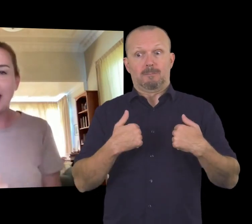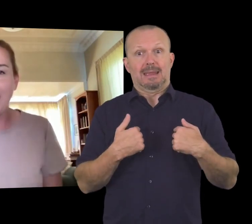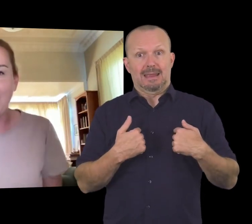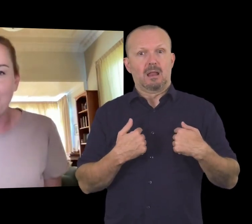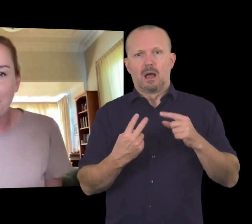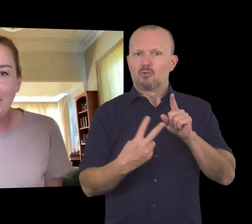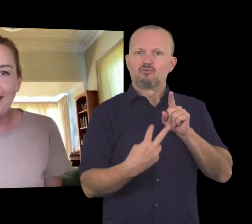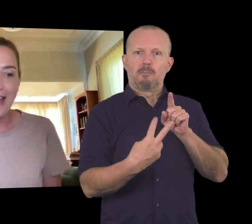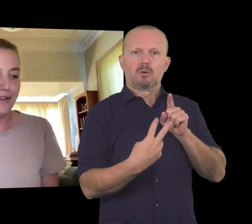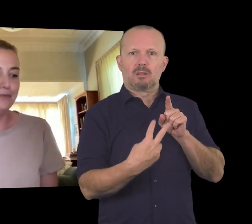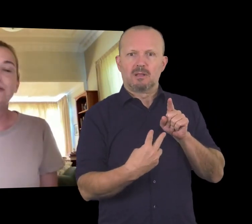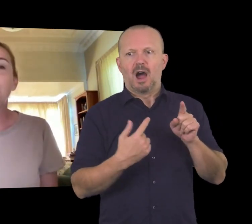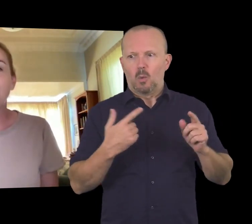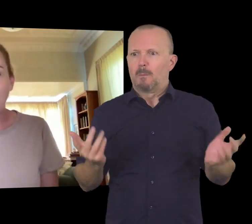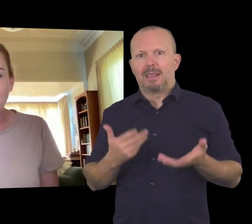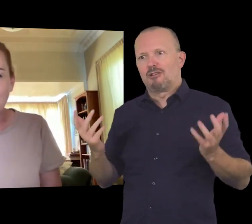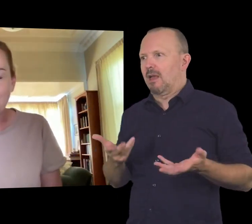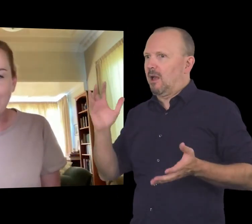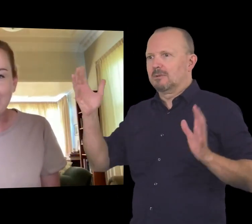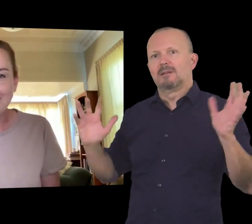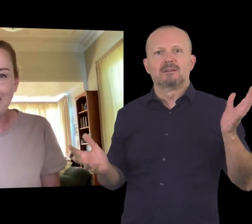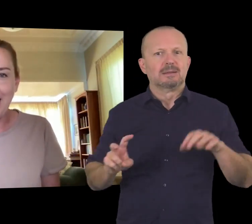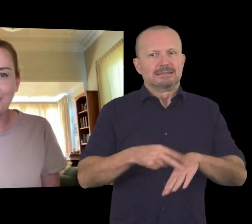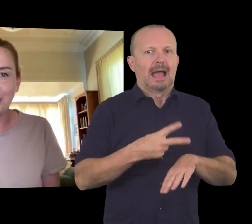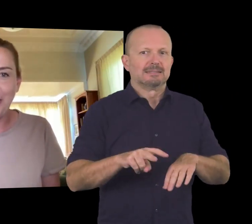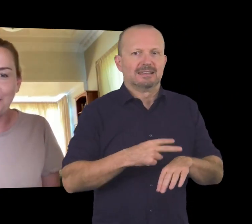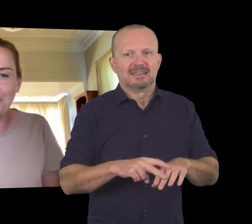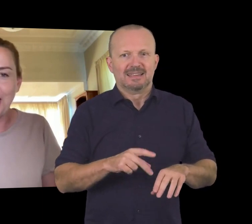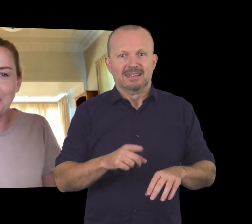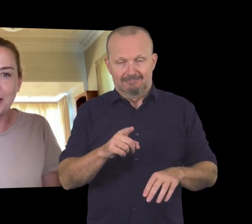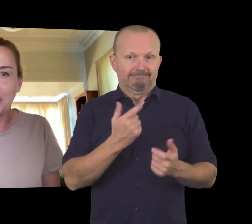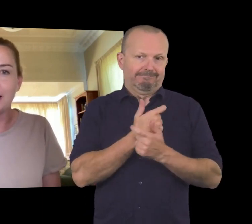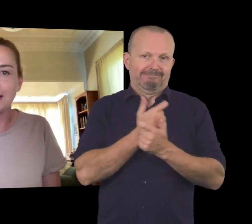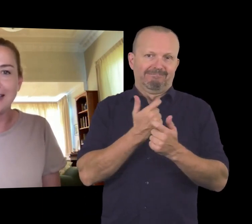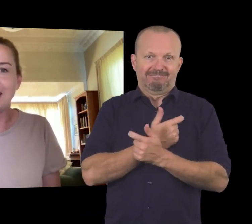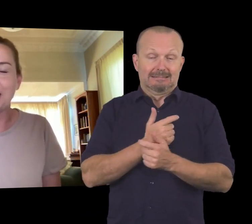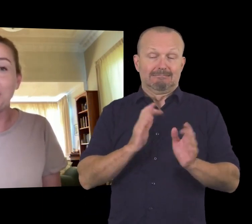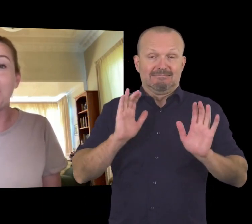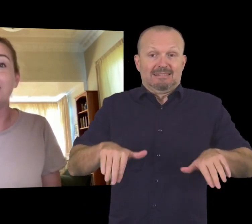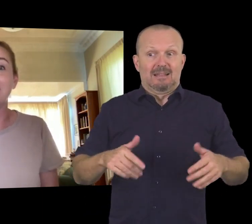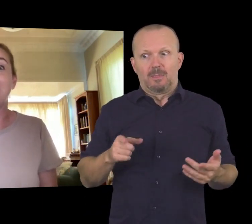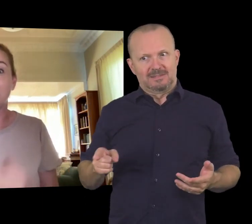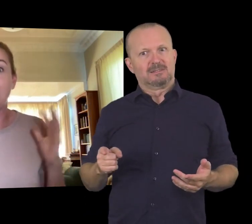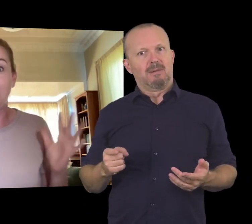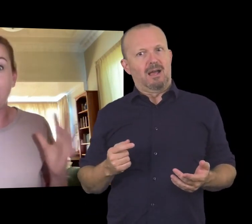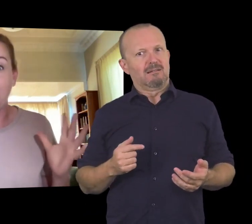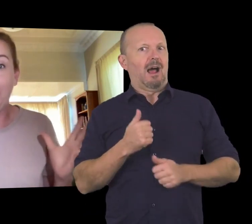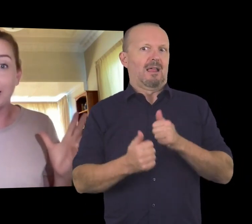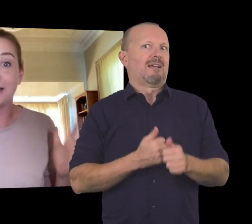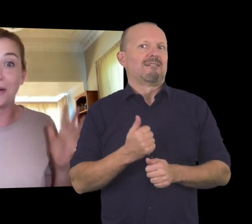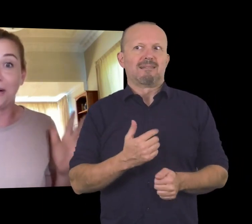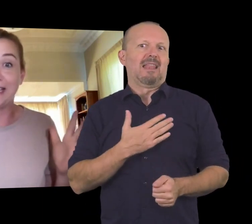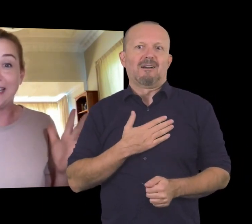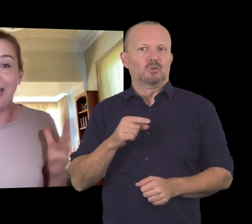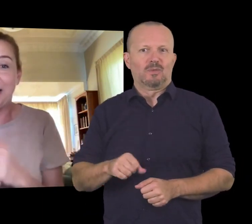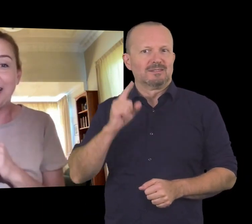watch me fooling around on the screen and have a good laugh at my expense, because this is actually my happy